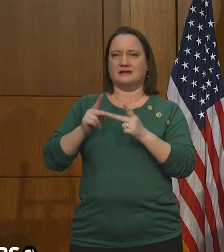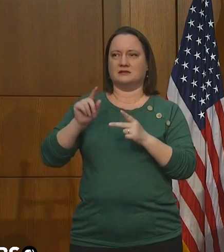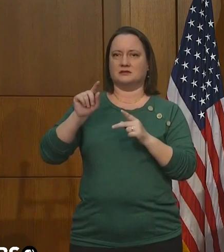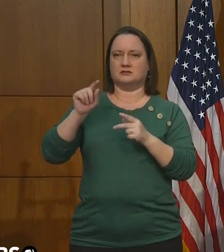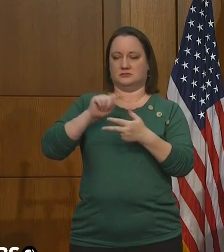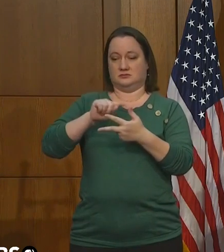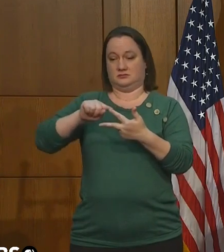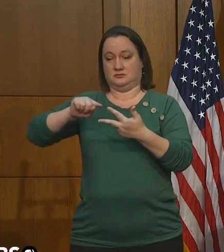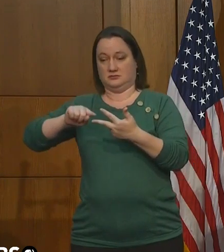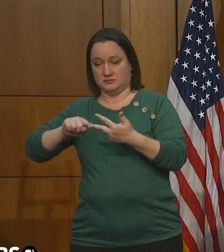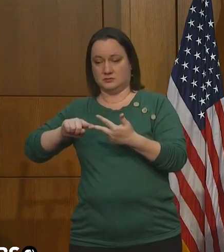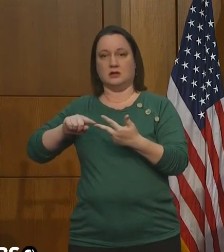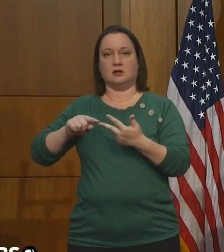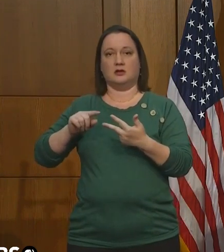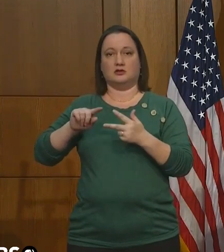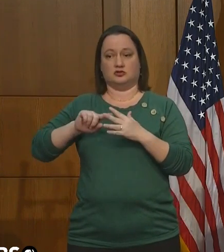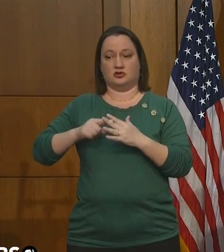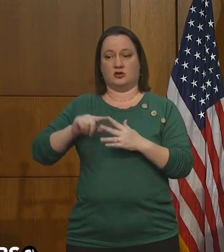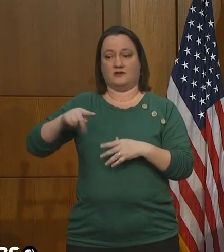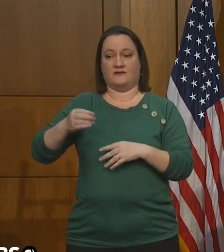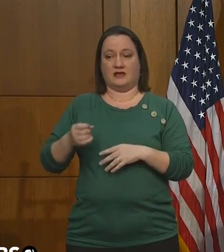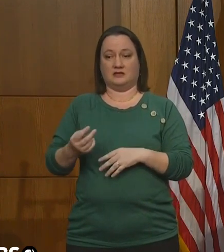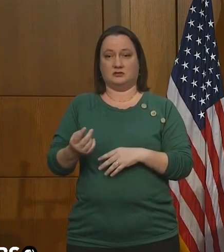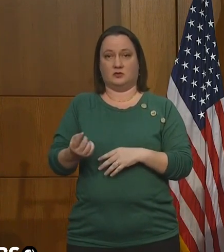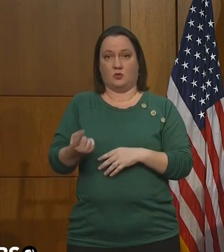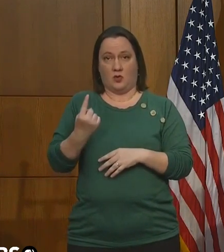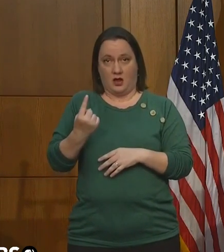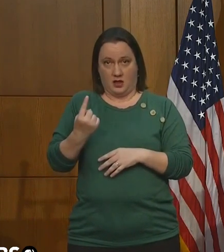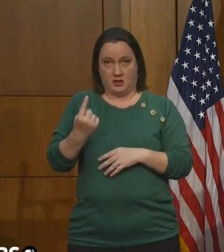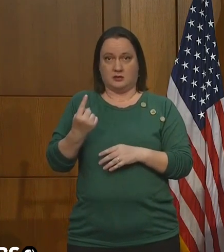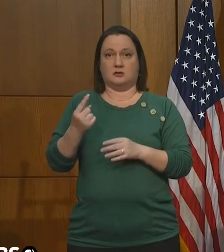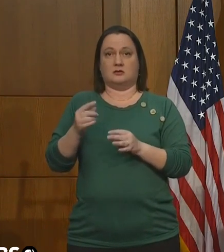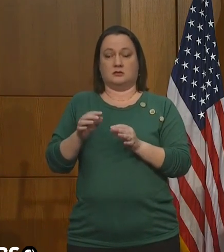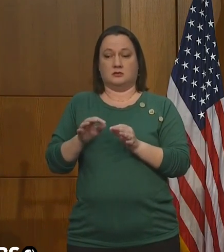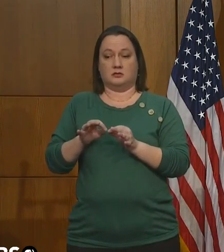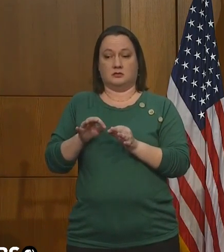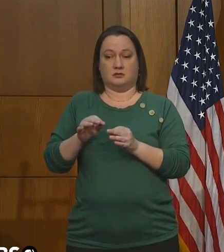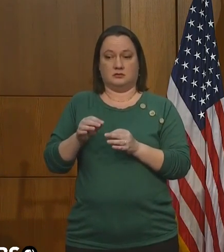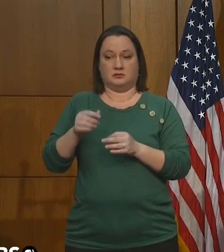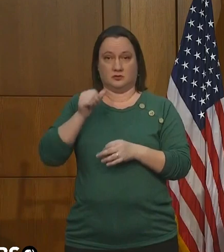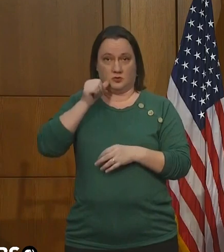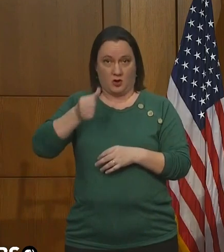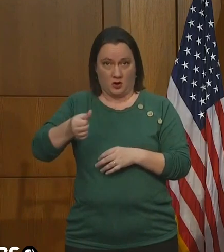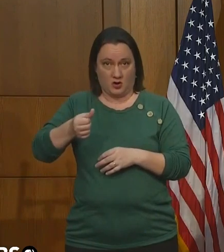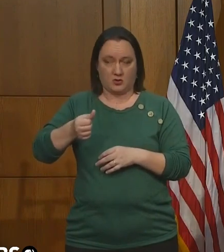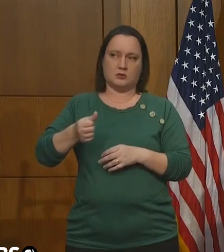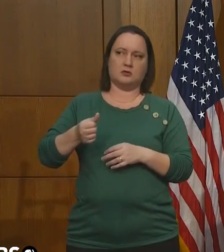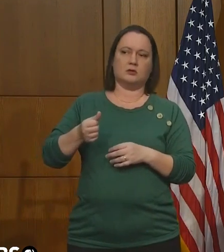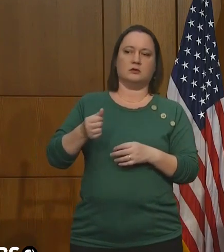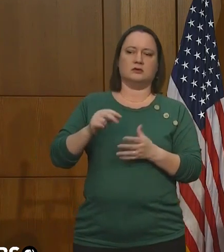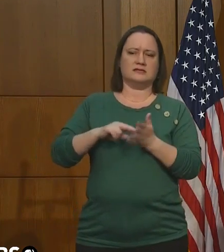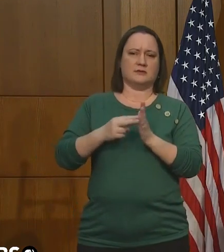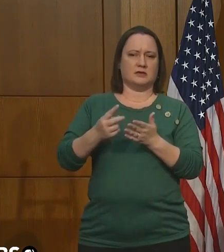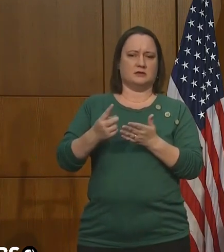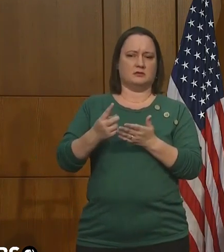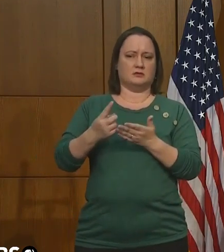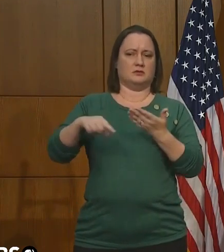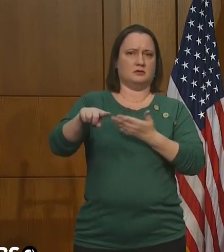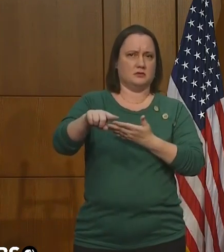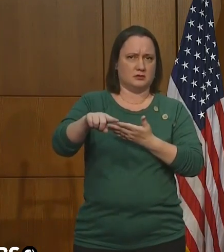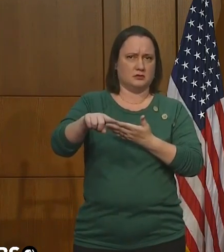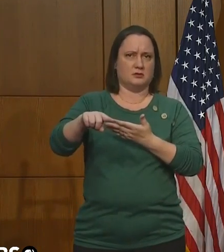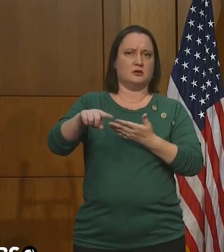potentially to phase two along with the rest of the state, or do they have to wait? This is a great question. And, you know, if they're ready, and we'll obviously, the question